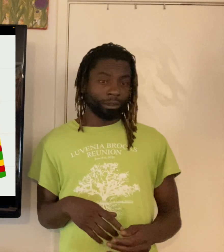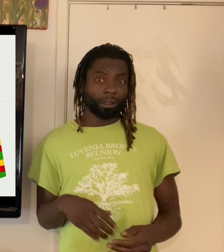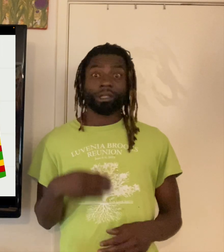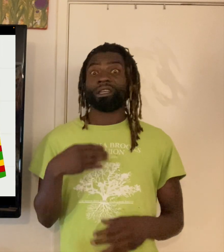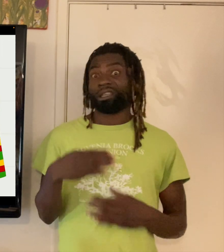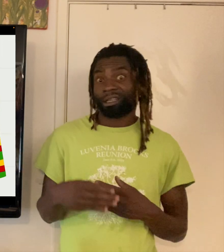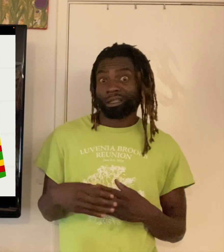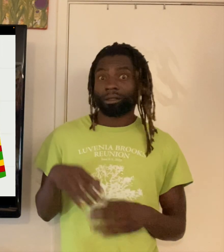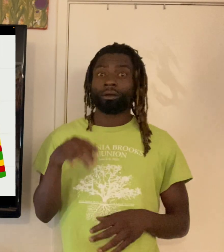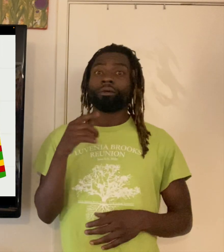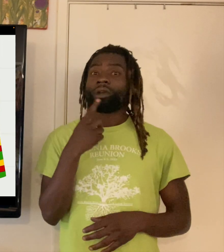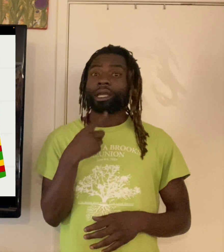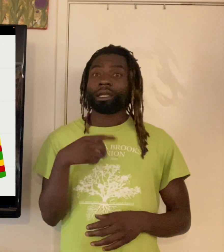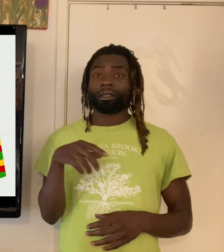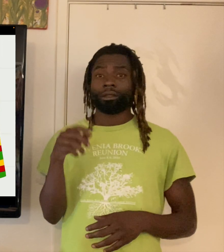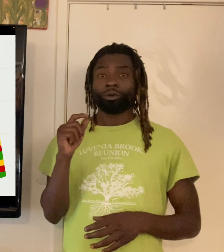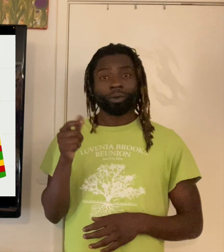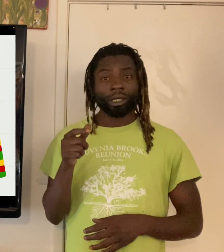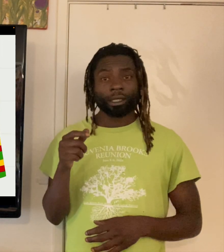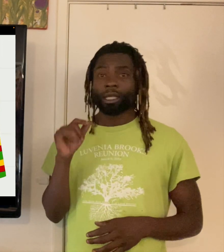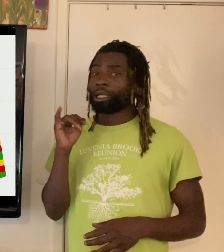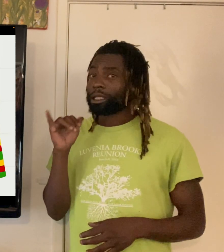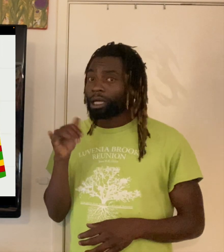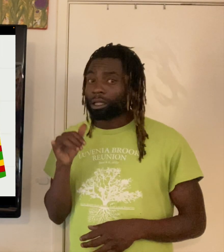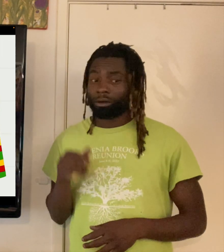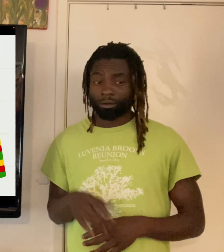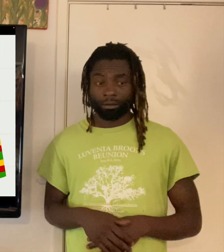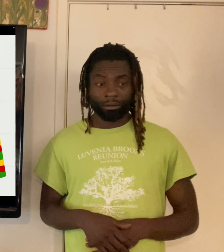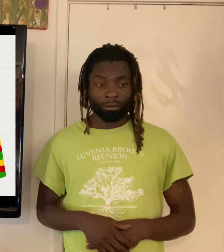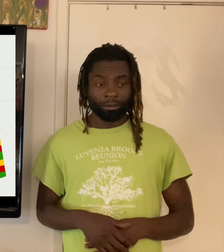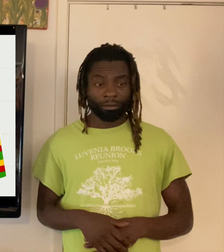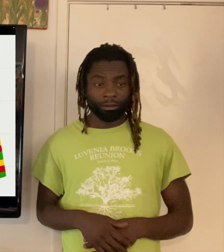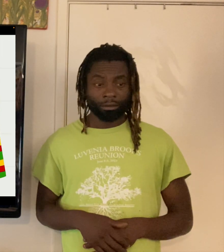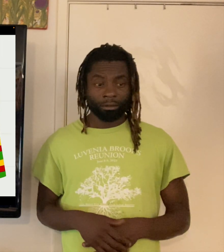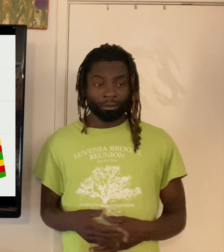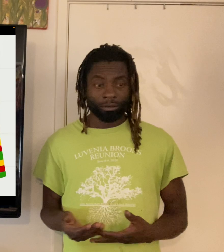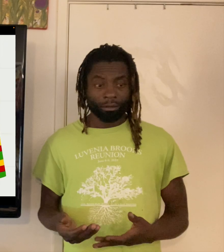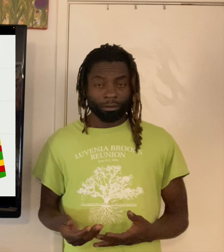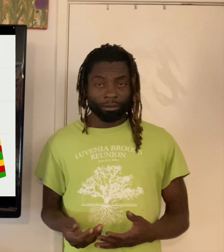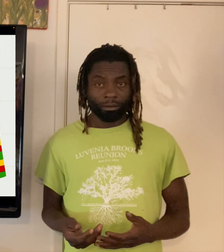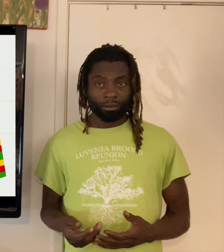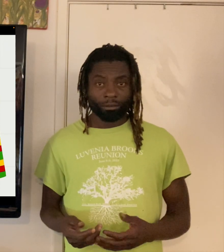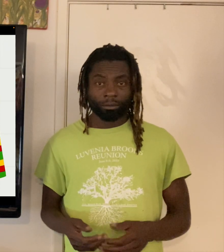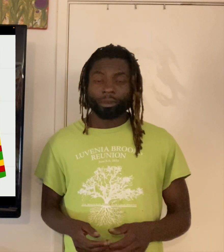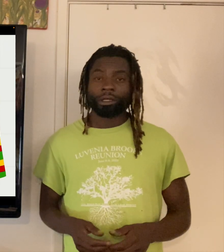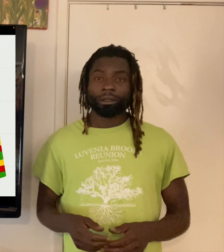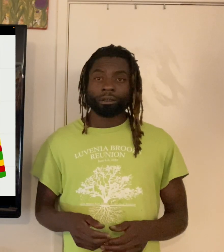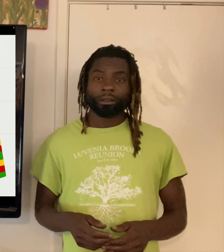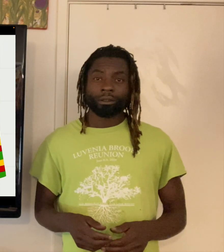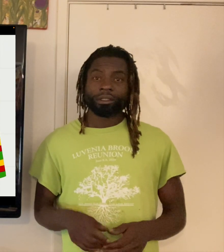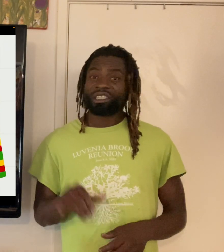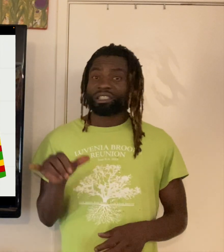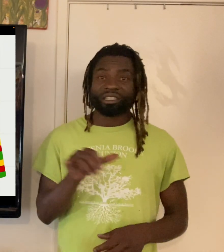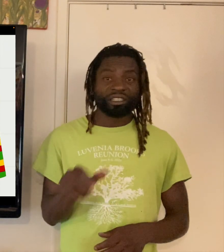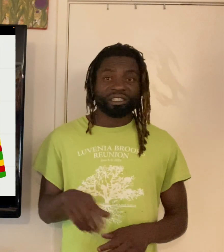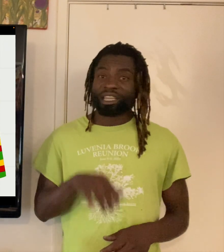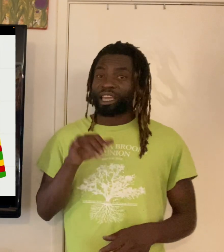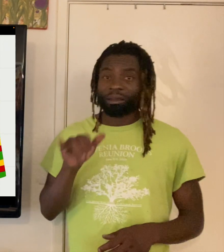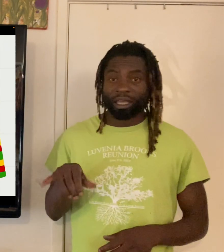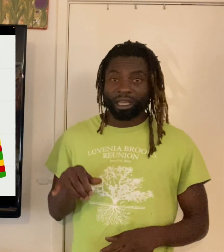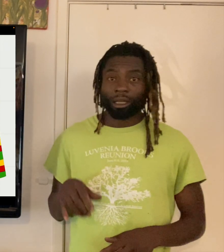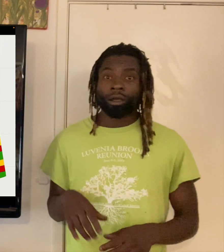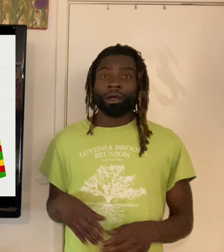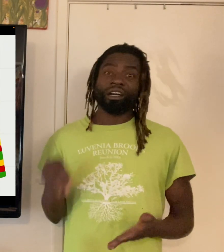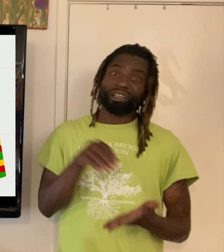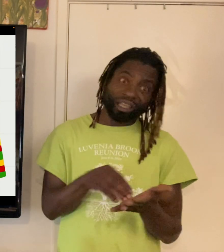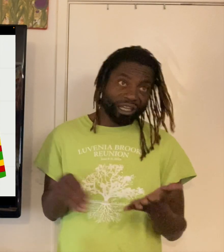yellow. Then red, green, yellow. And when the same things happen again and